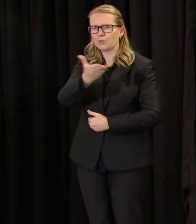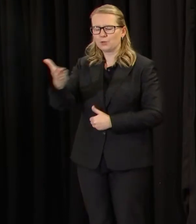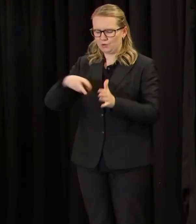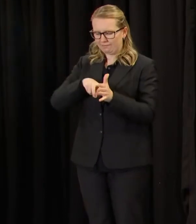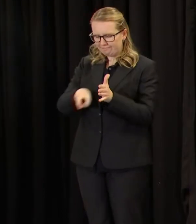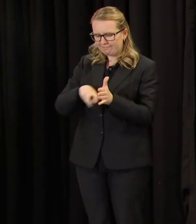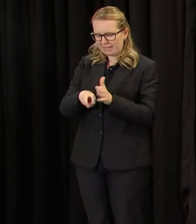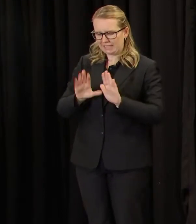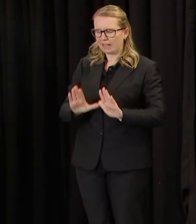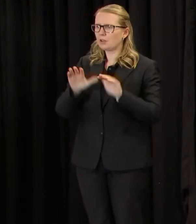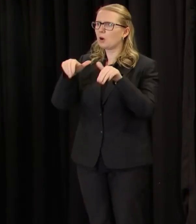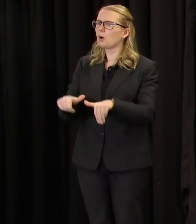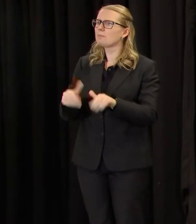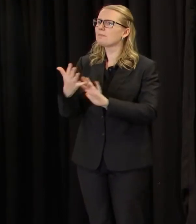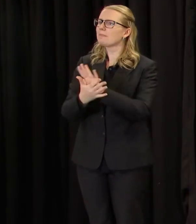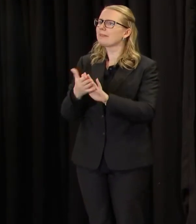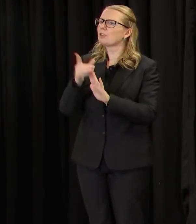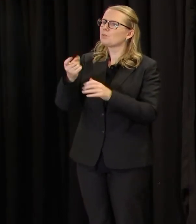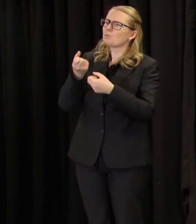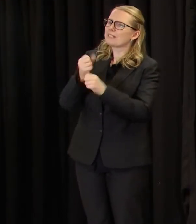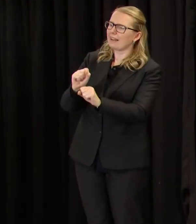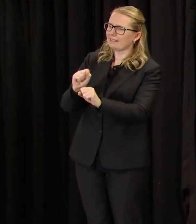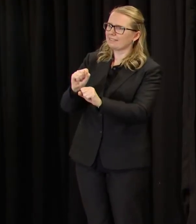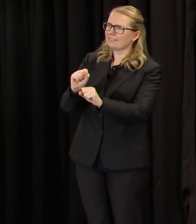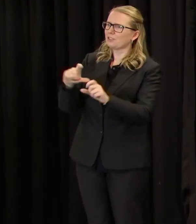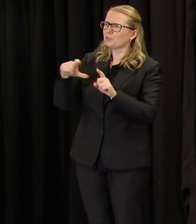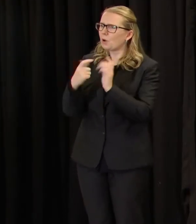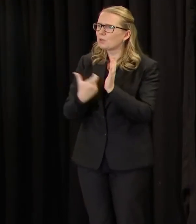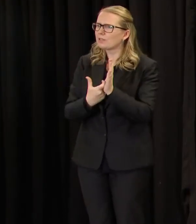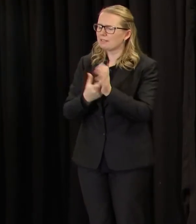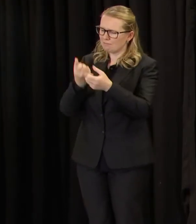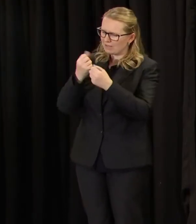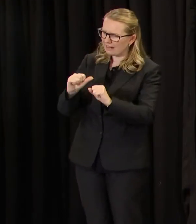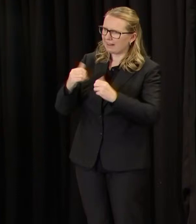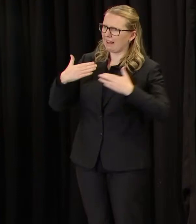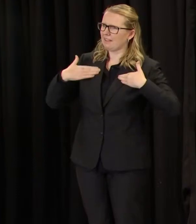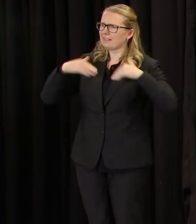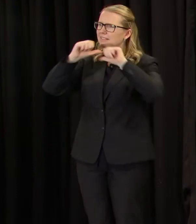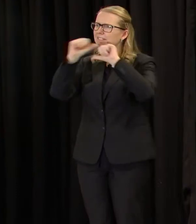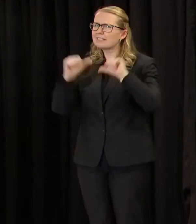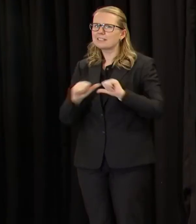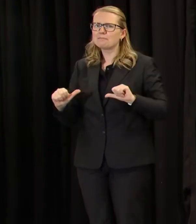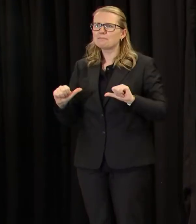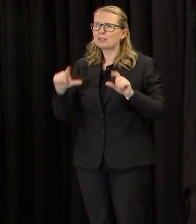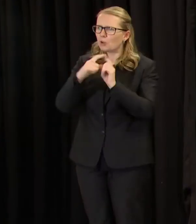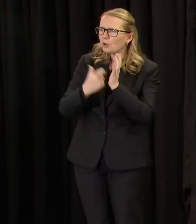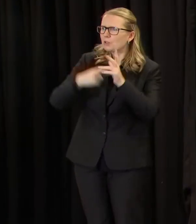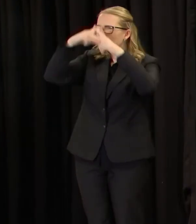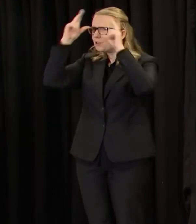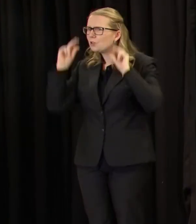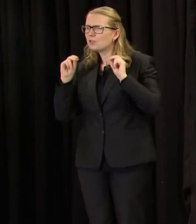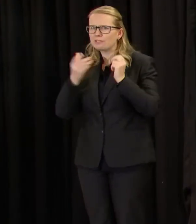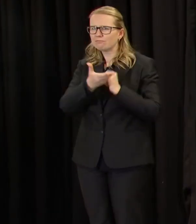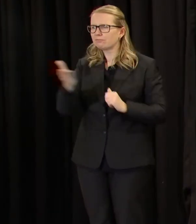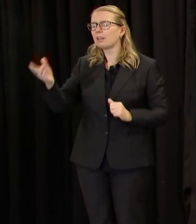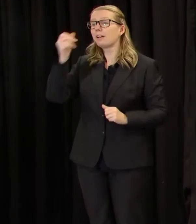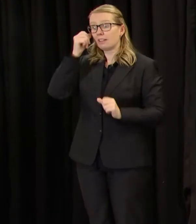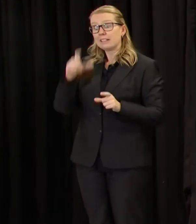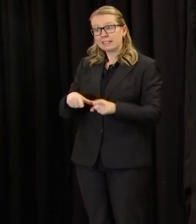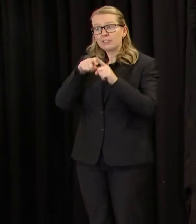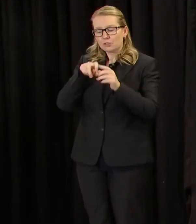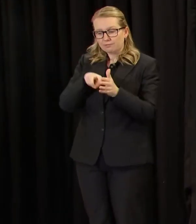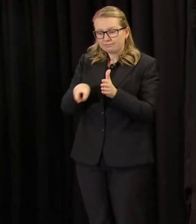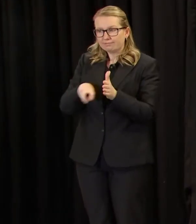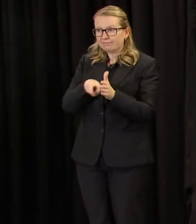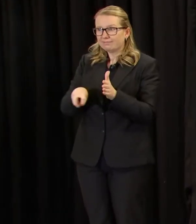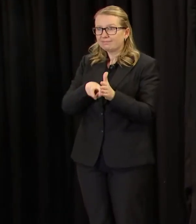You are protecting healthcare workers, you are protecting the healthcare system, and it's so important what you're doing, and I know it's a difficult job, but sticking